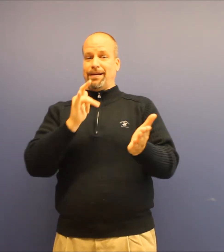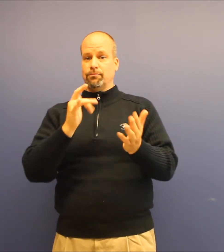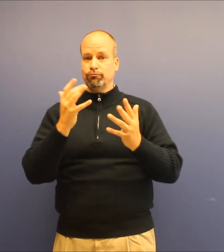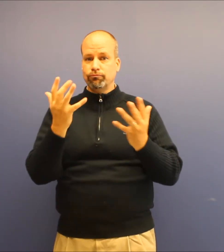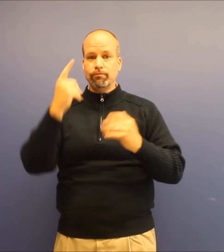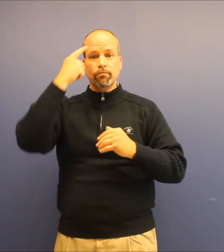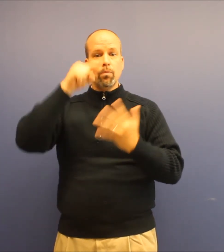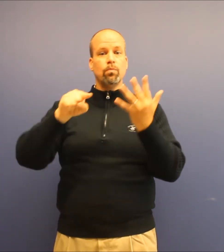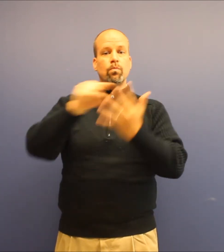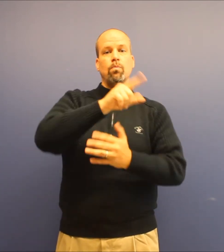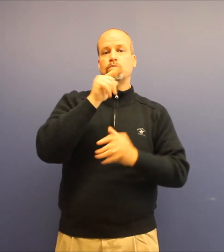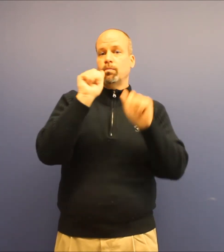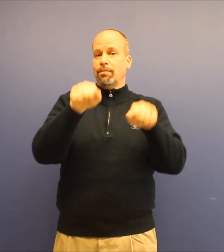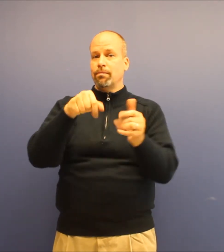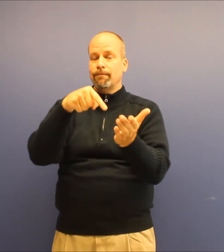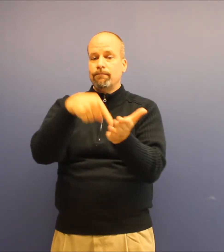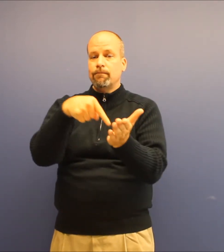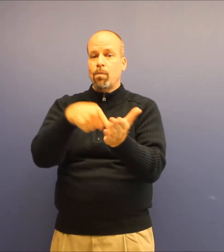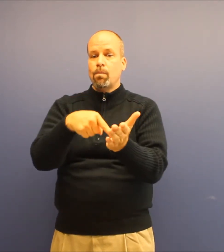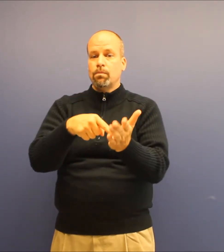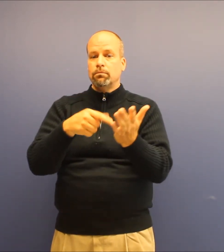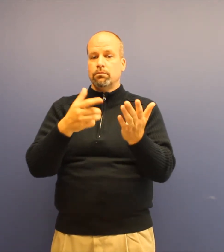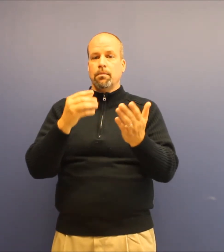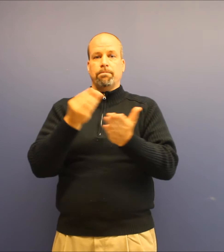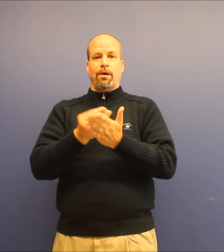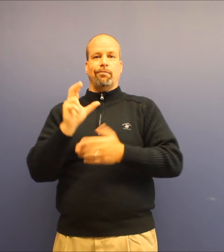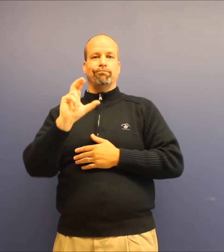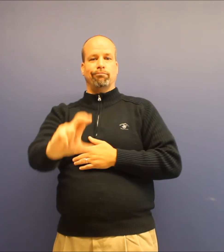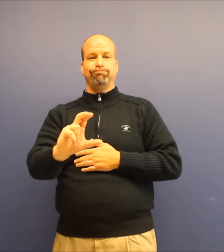can afford to put money aside in those accounts.